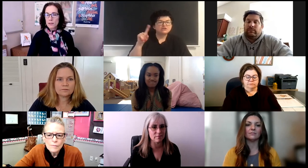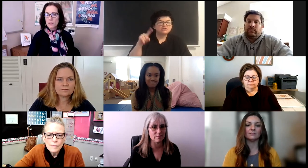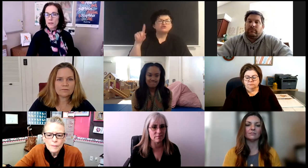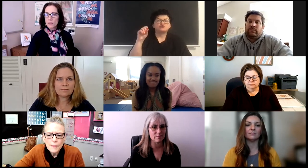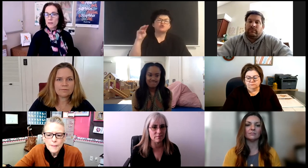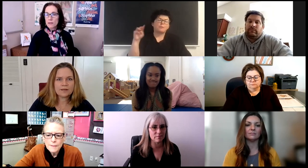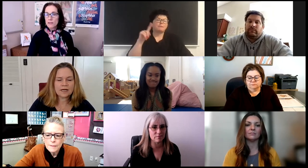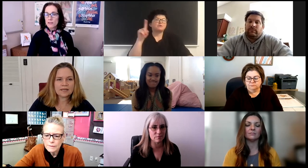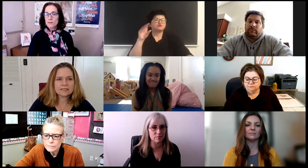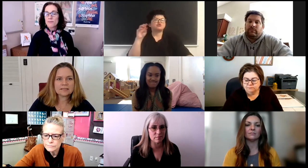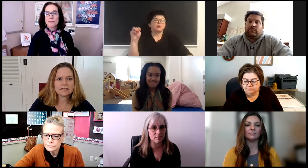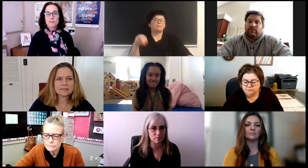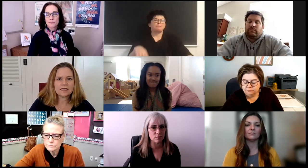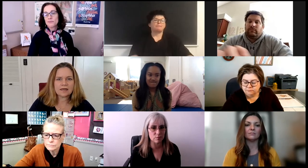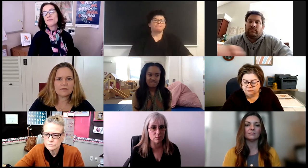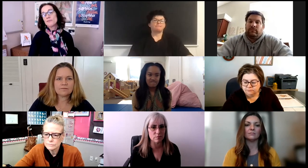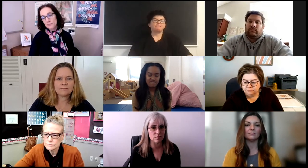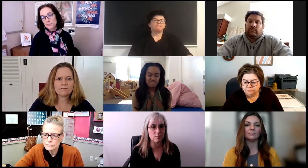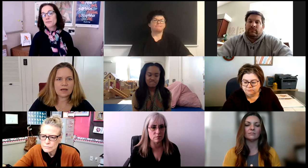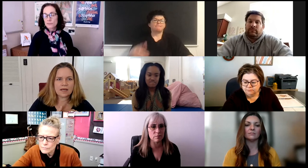Zoom, because